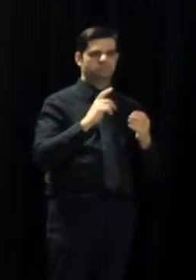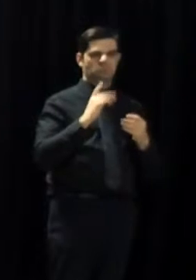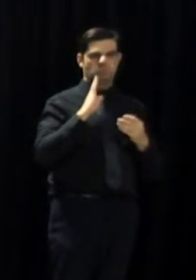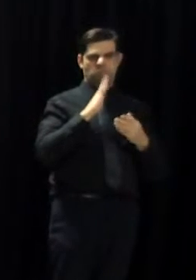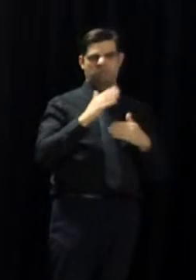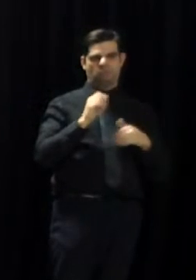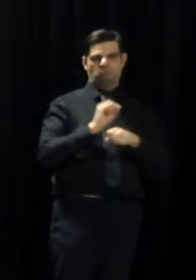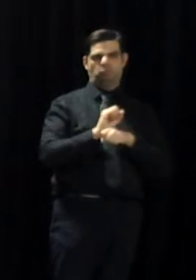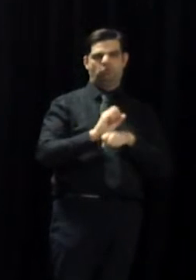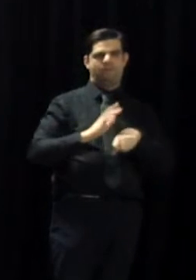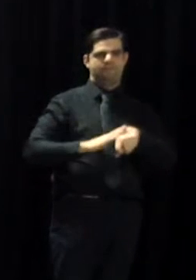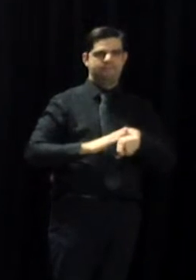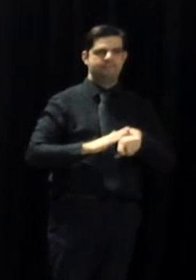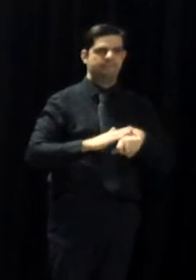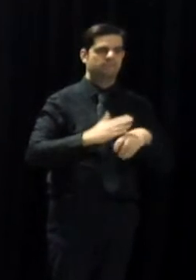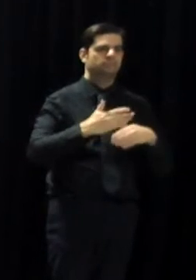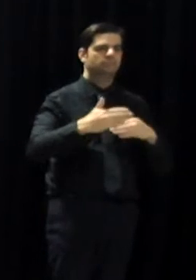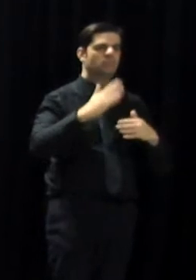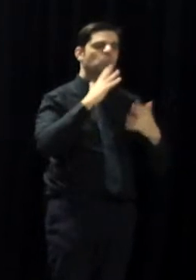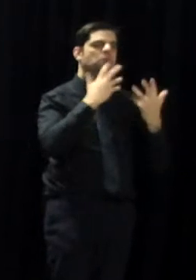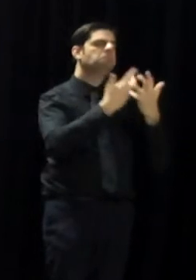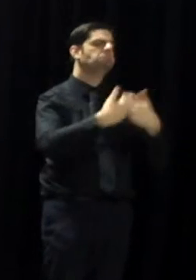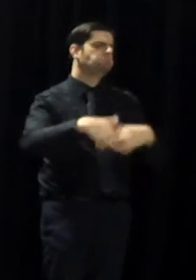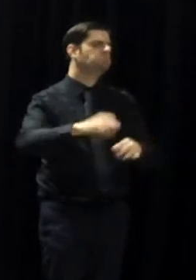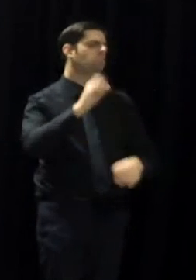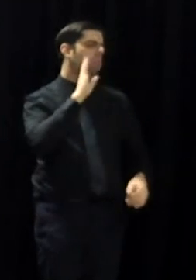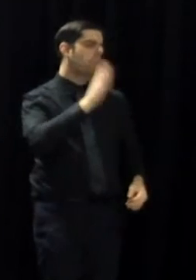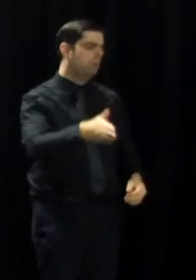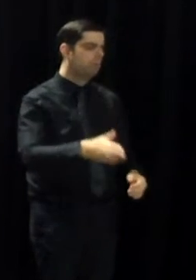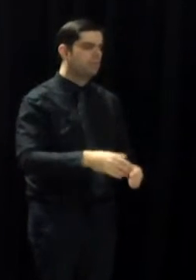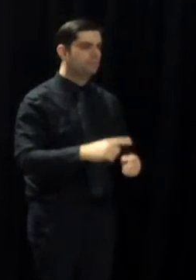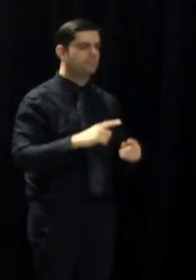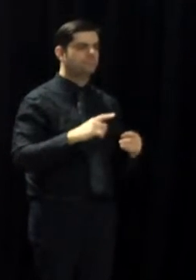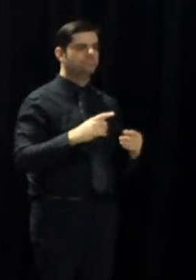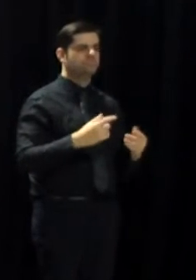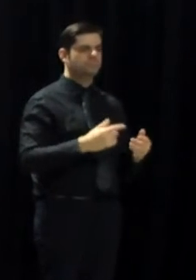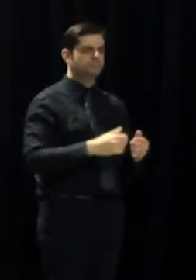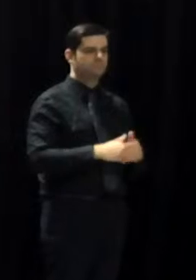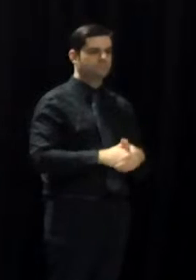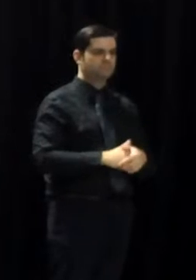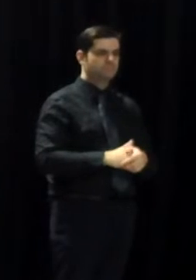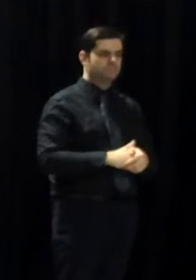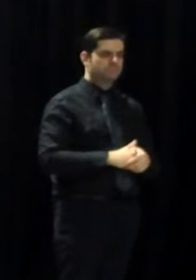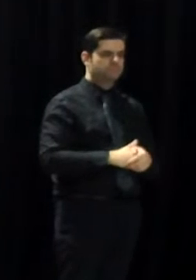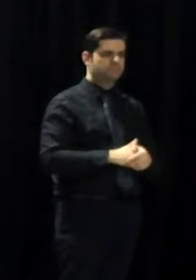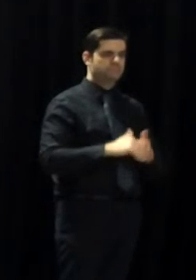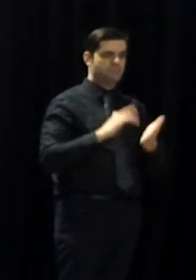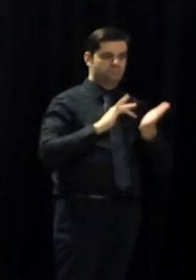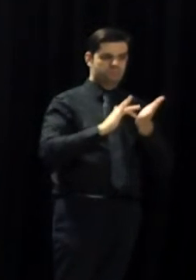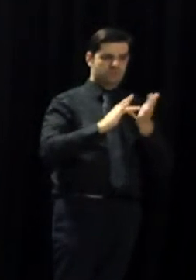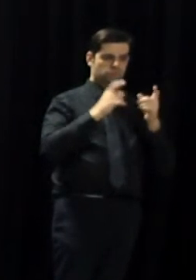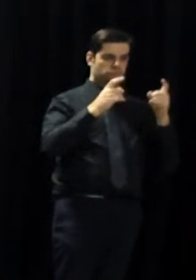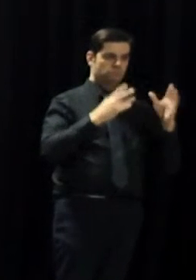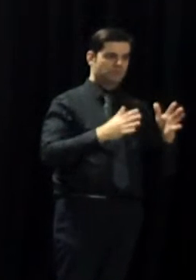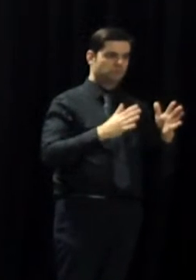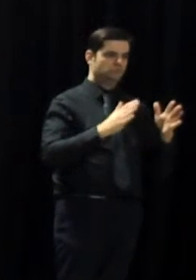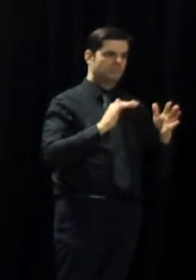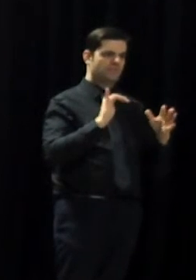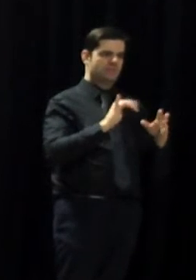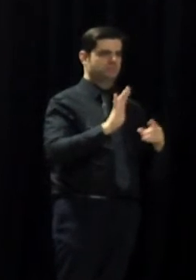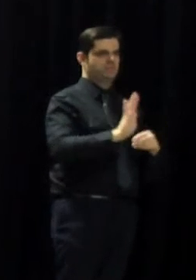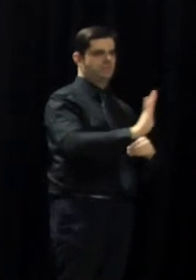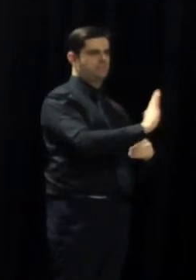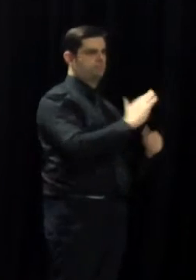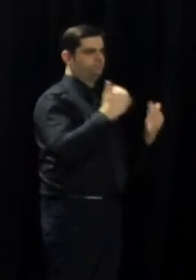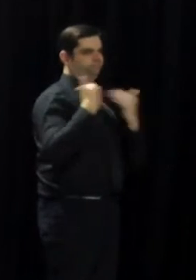directors, we have a health commissioner, they're going to be key. They do this work. They've done it, not at this scale. So you put the plan